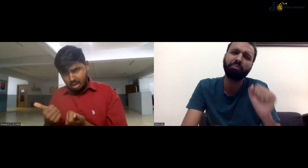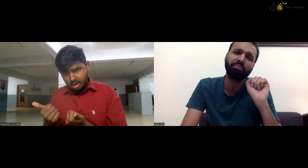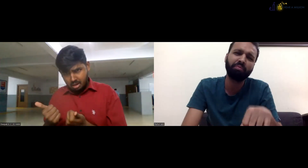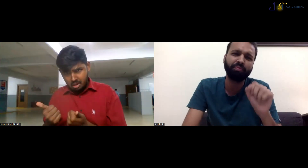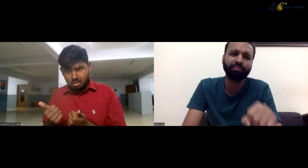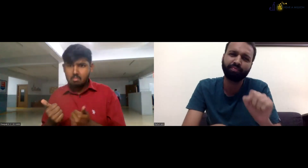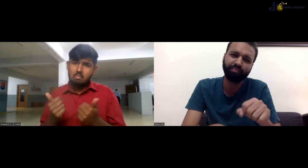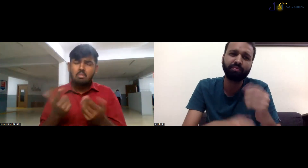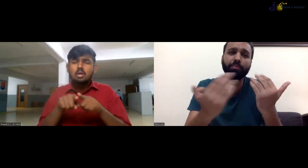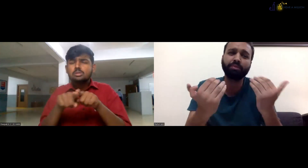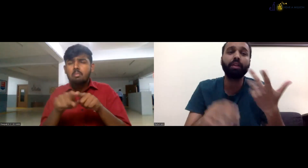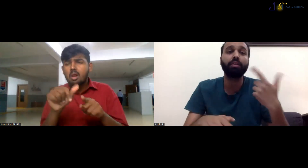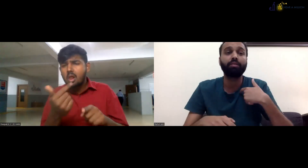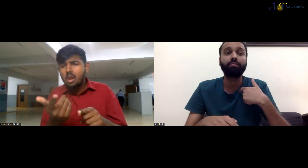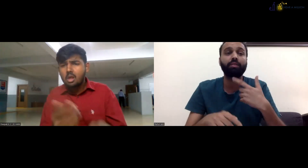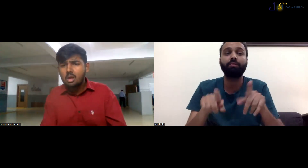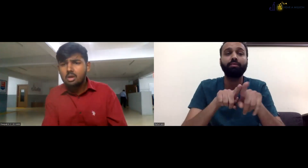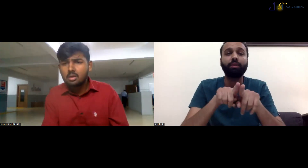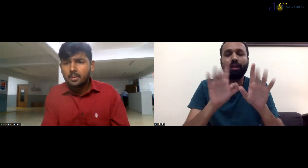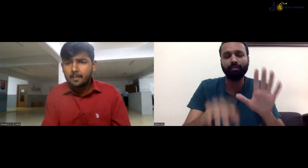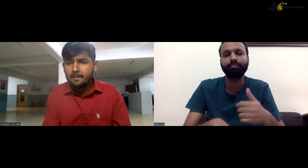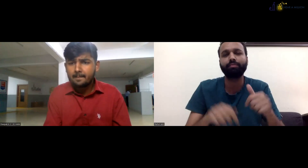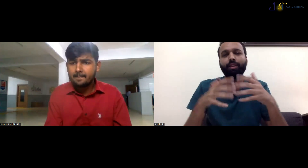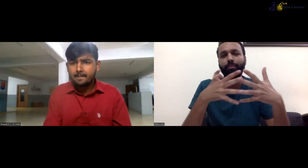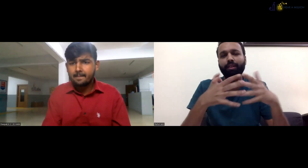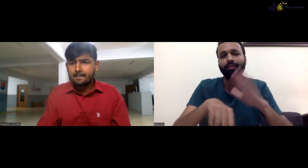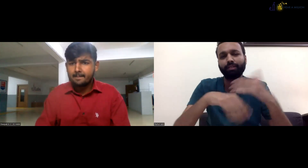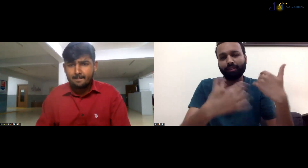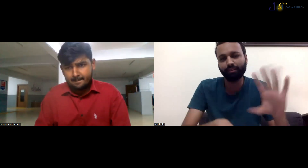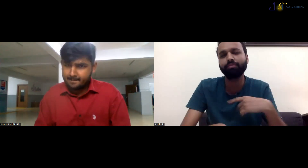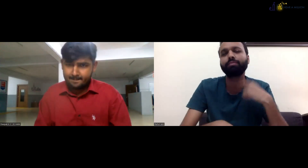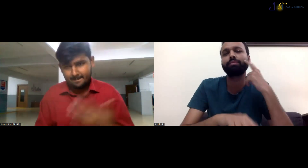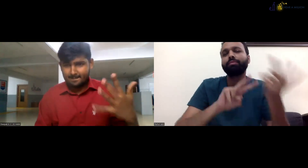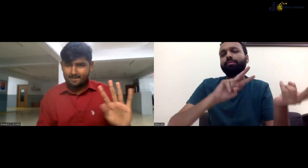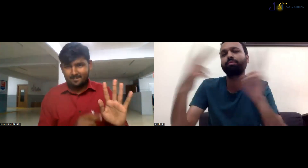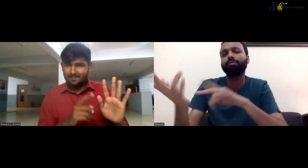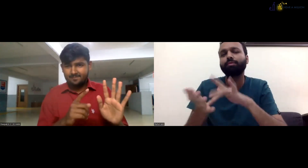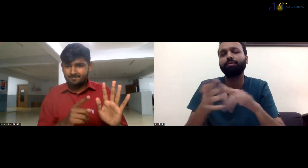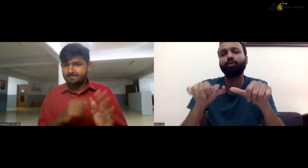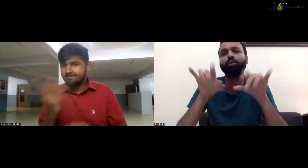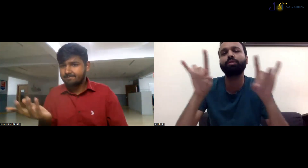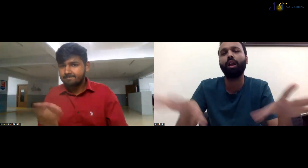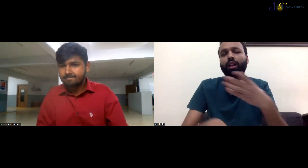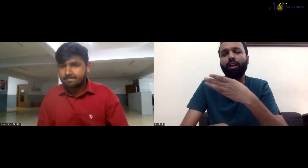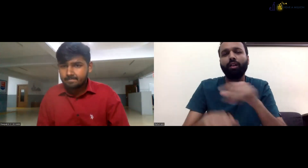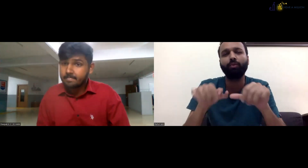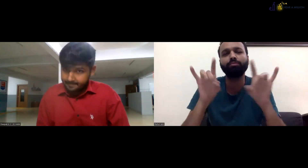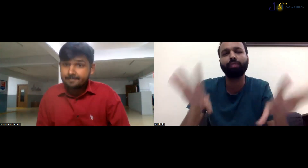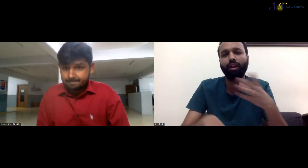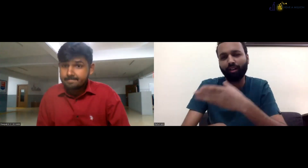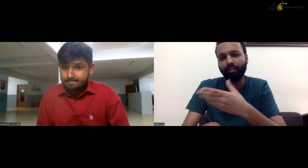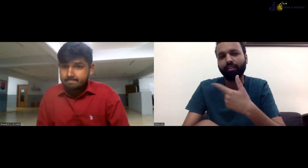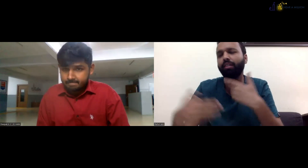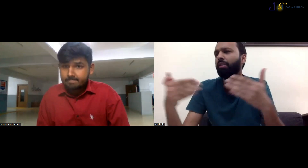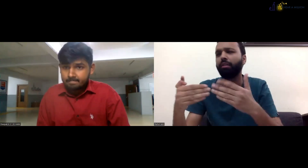that's easy to communicate? Yes, I think it's really easy. I'll give you an example. I already told you about my